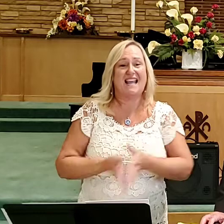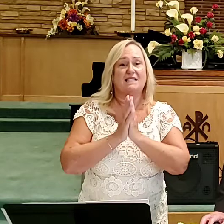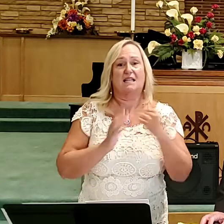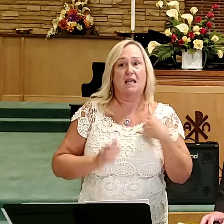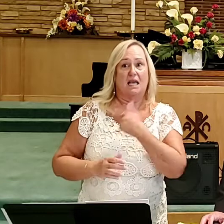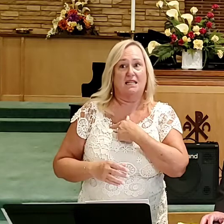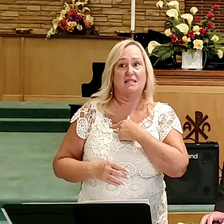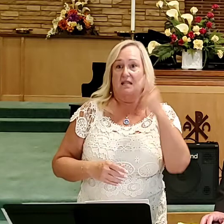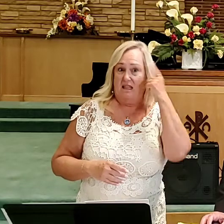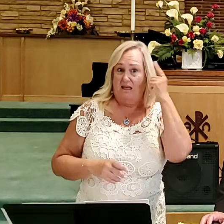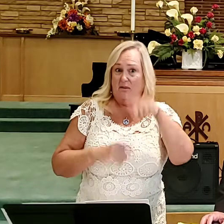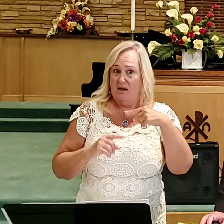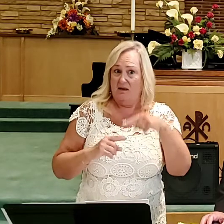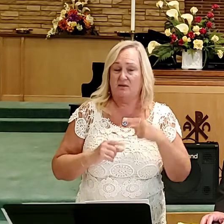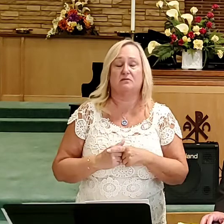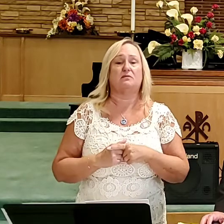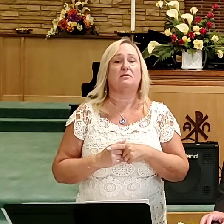us to consider,